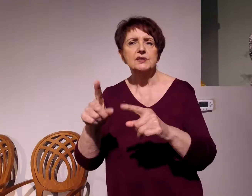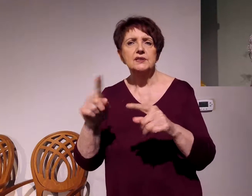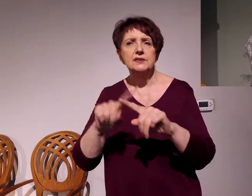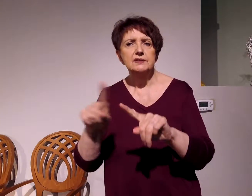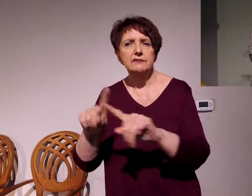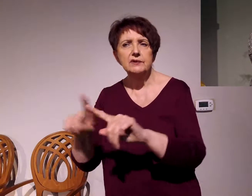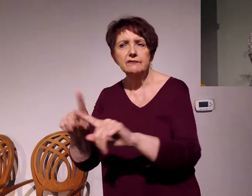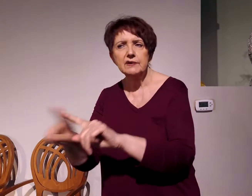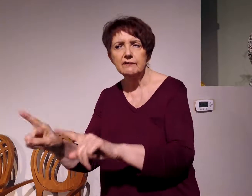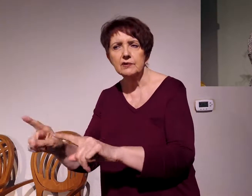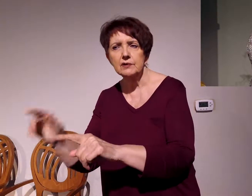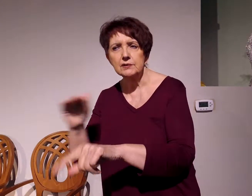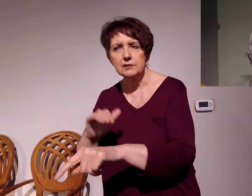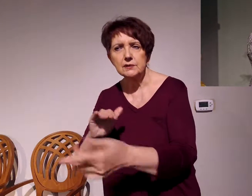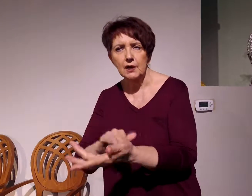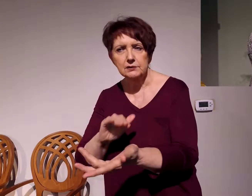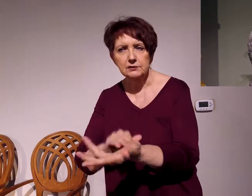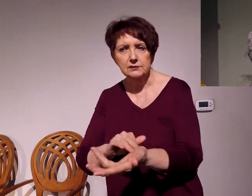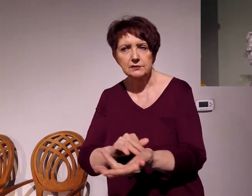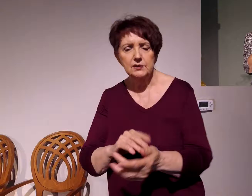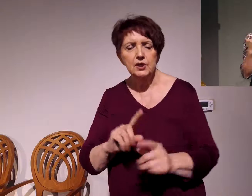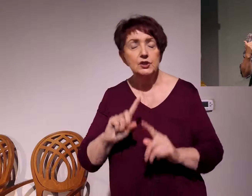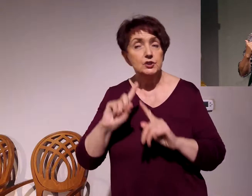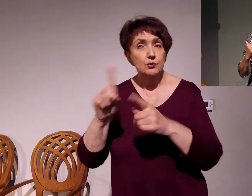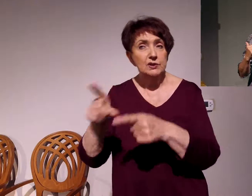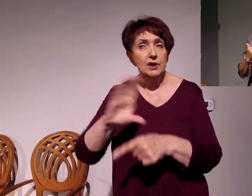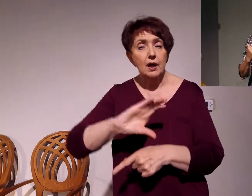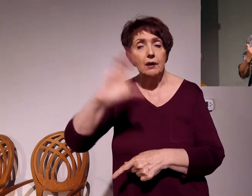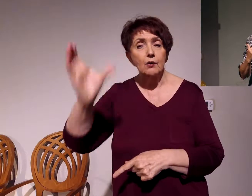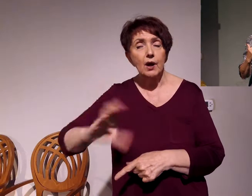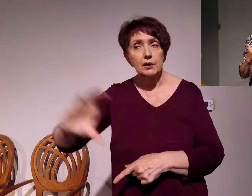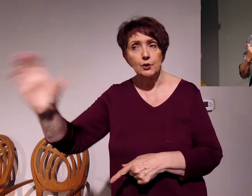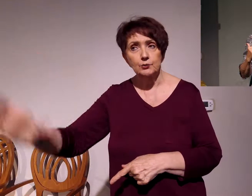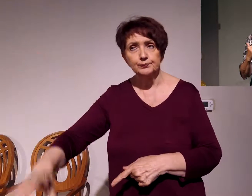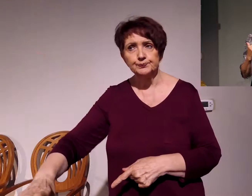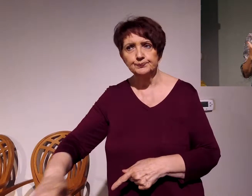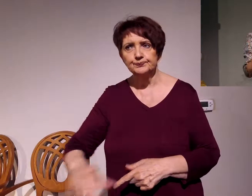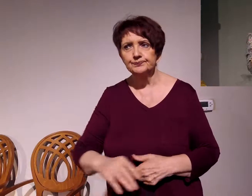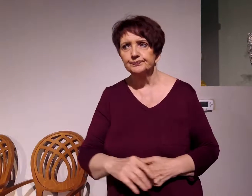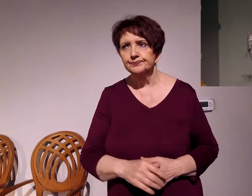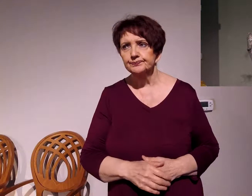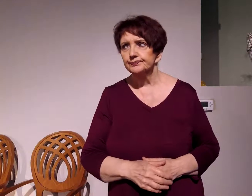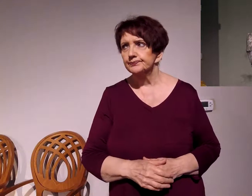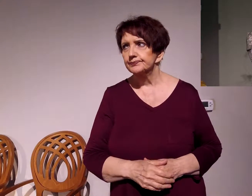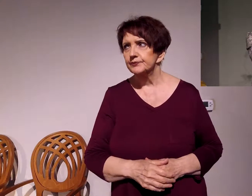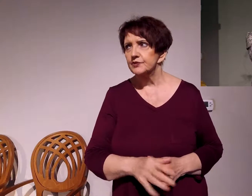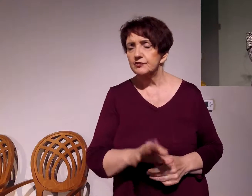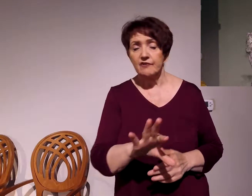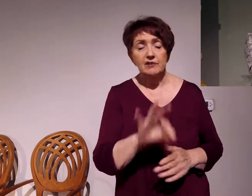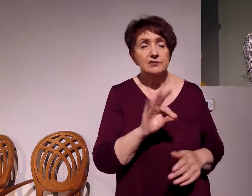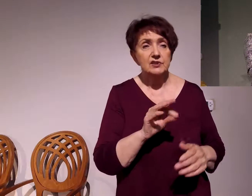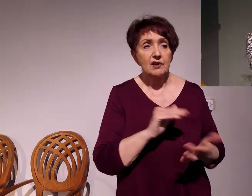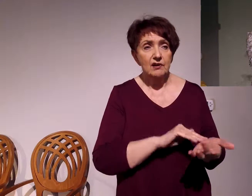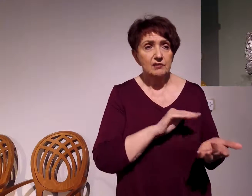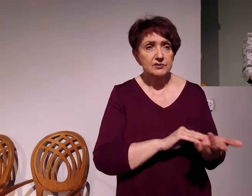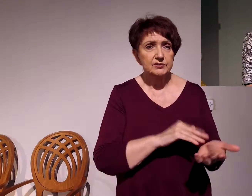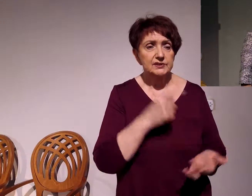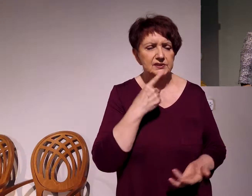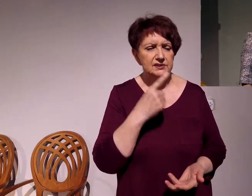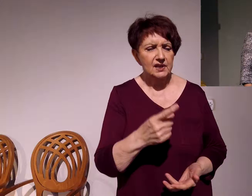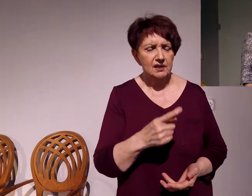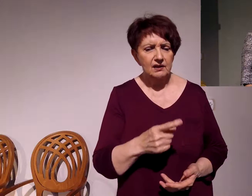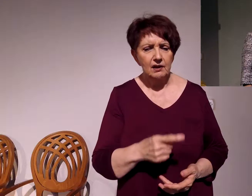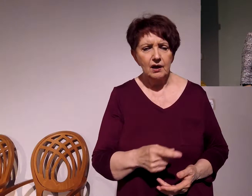and to a doctor and to a doctor. She actually went to Colorado because she found a doctor that